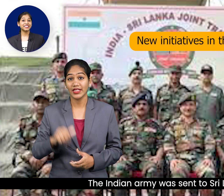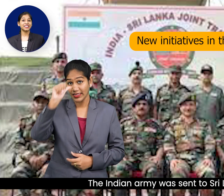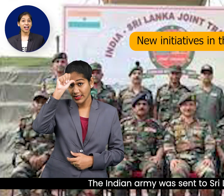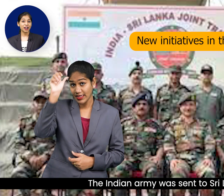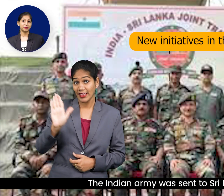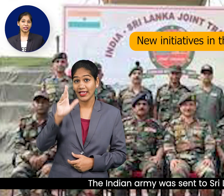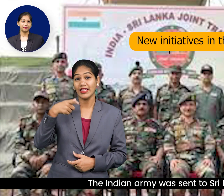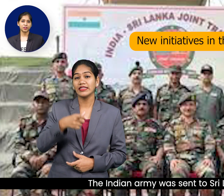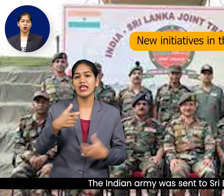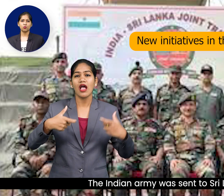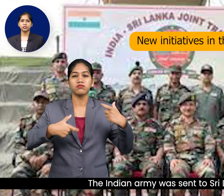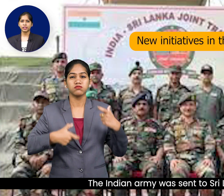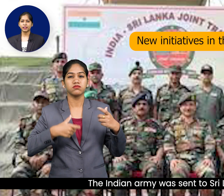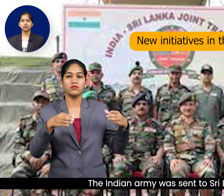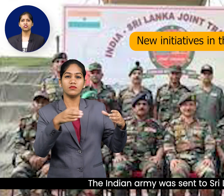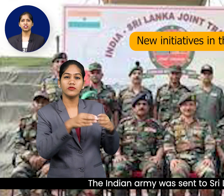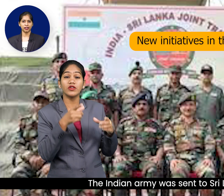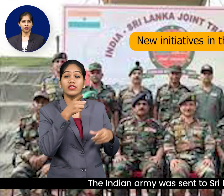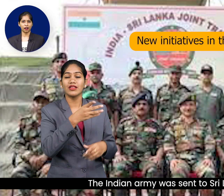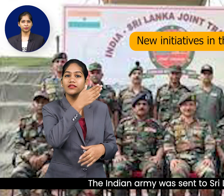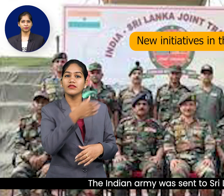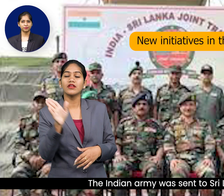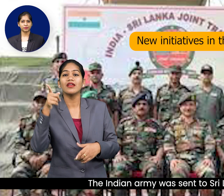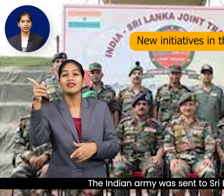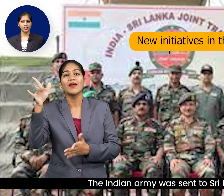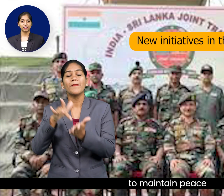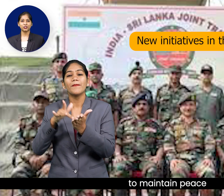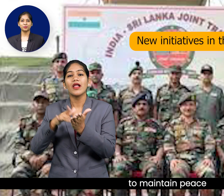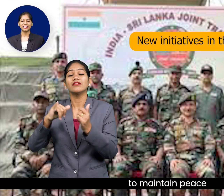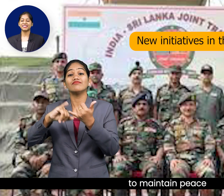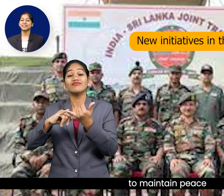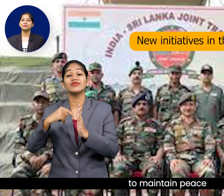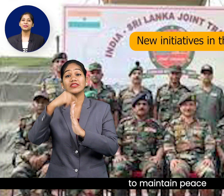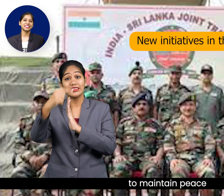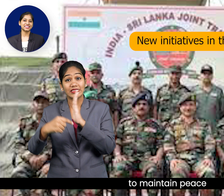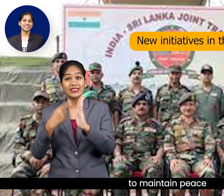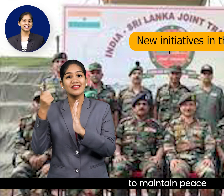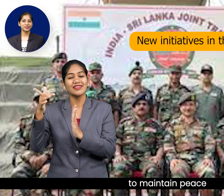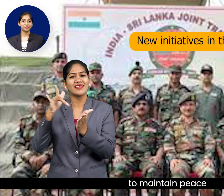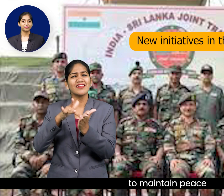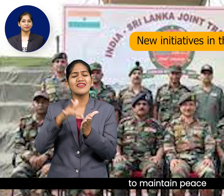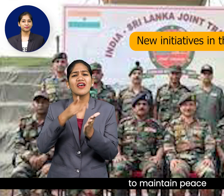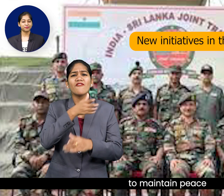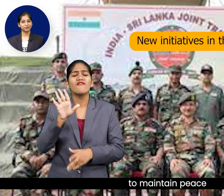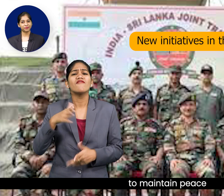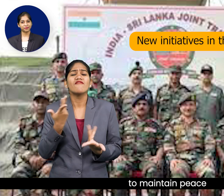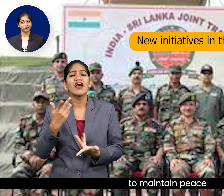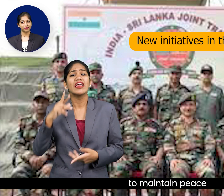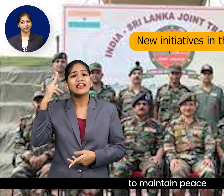The Indian Army was sent to Sri Lanka to maintain peace